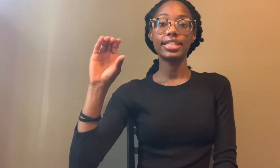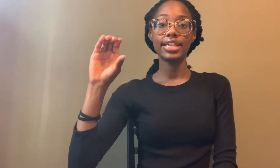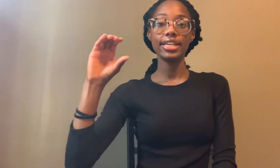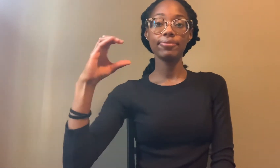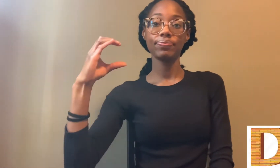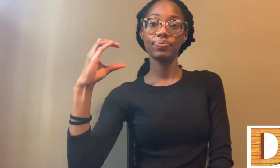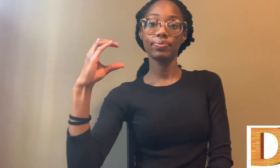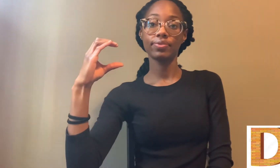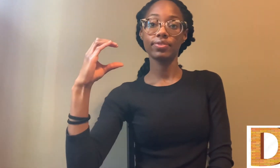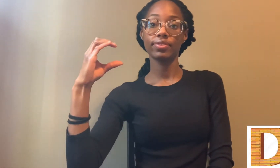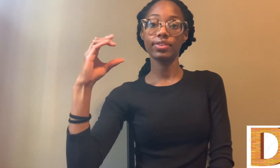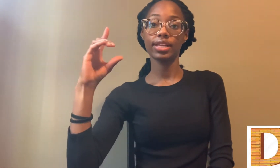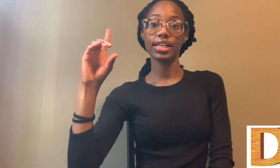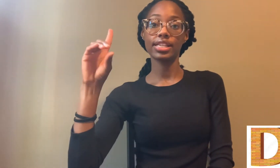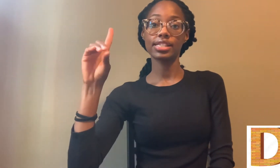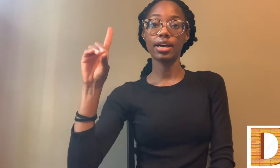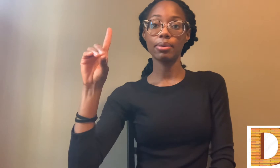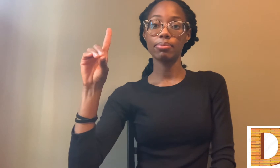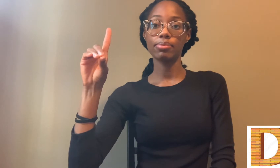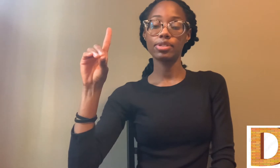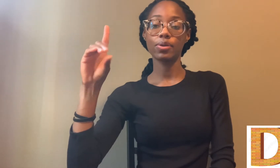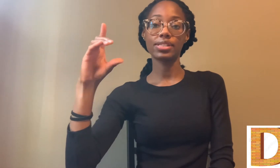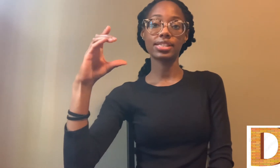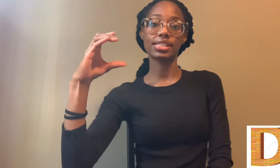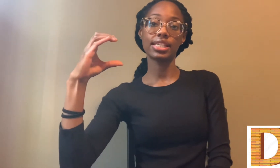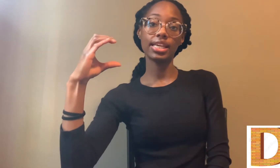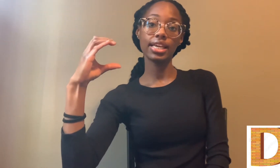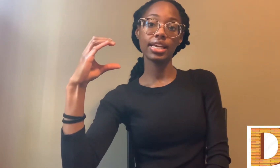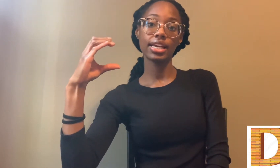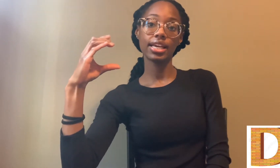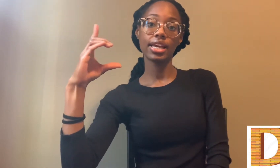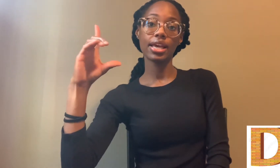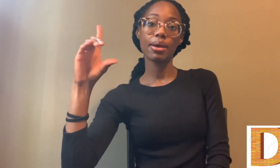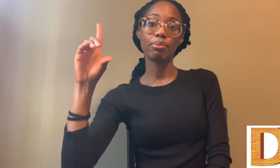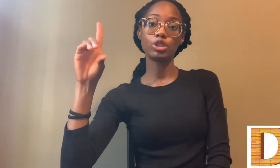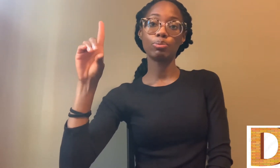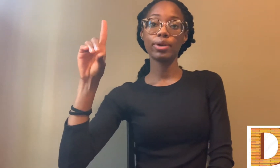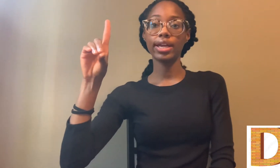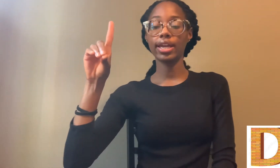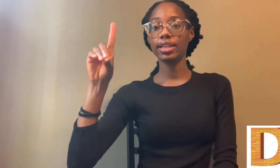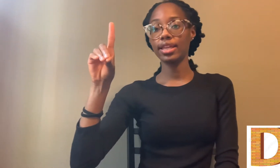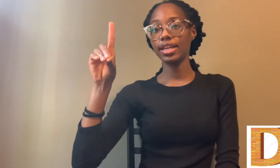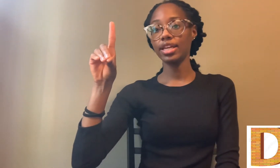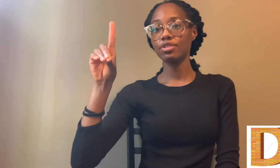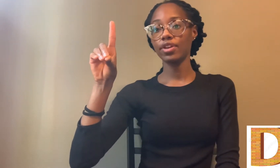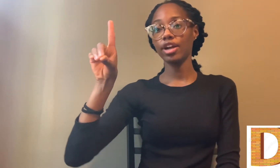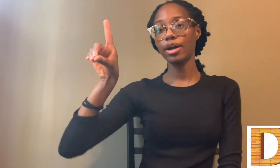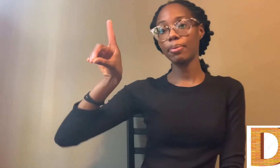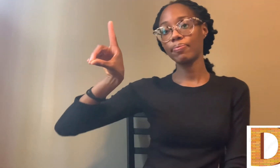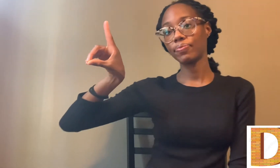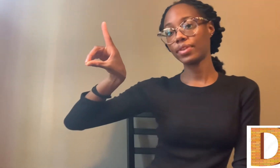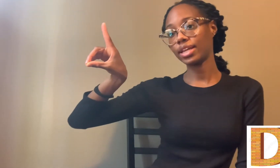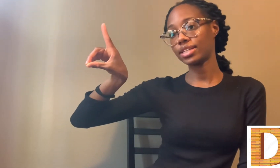D is up. So it's a C, but you bring the index finger up and it's this